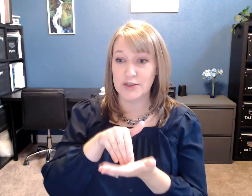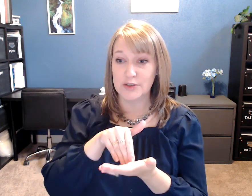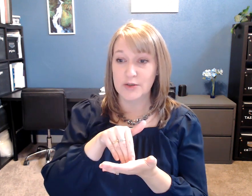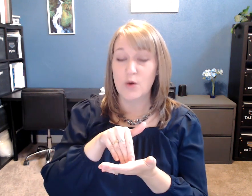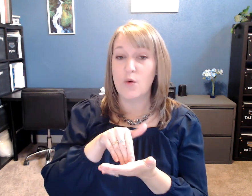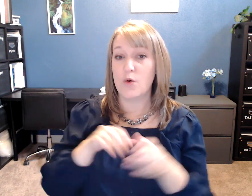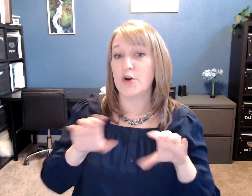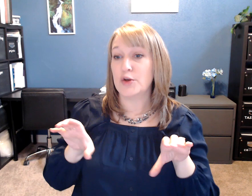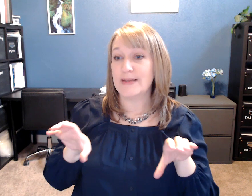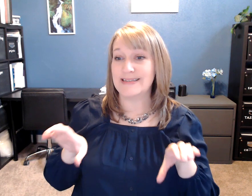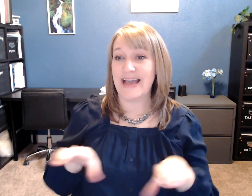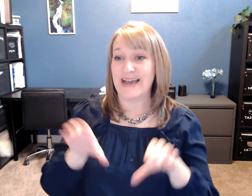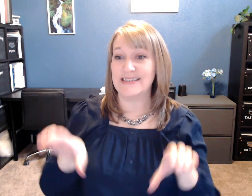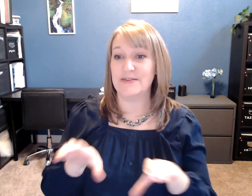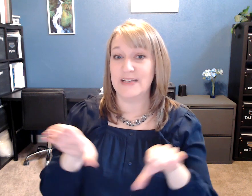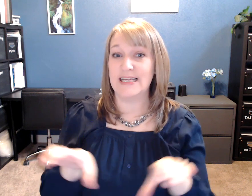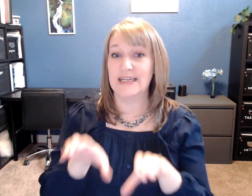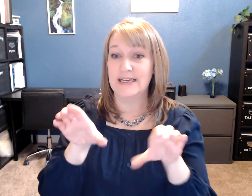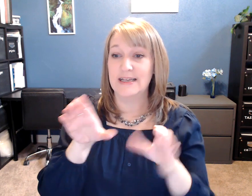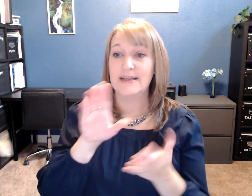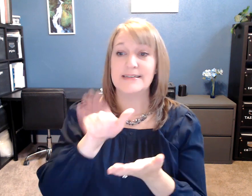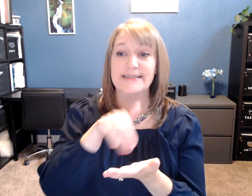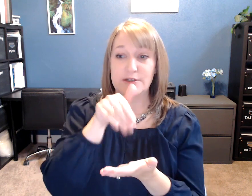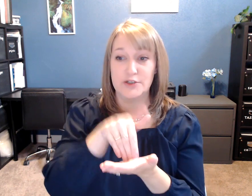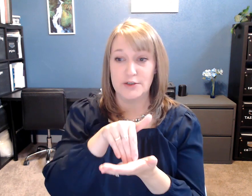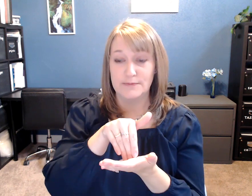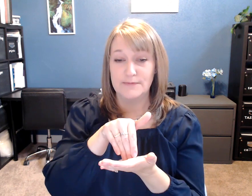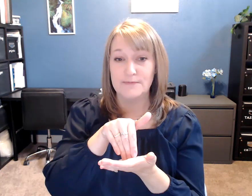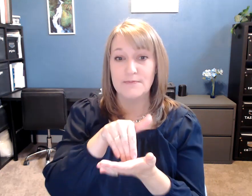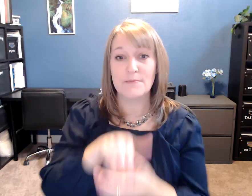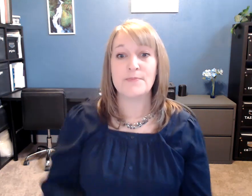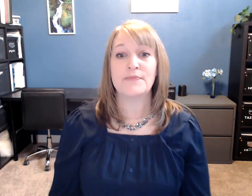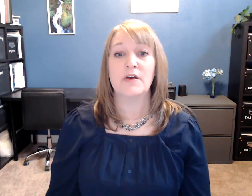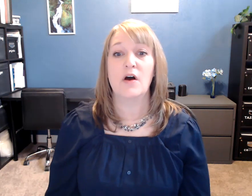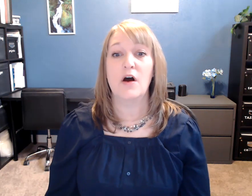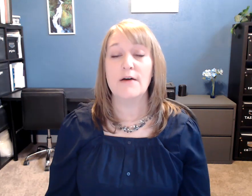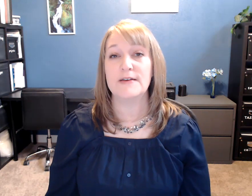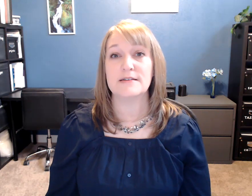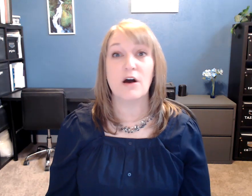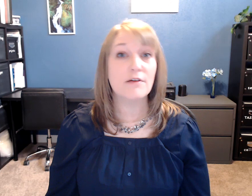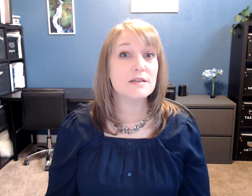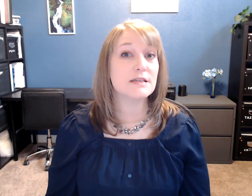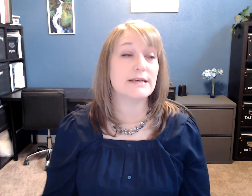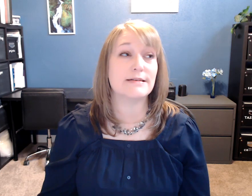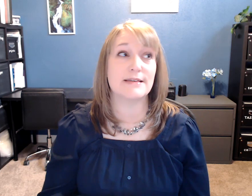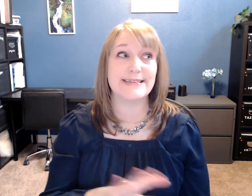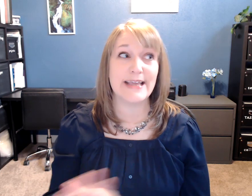center, or you may see activity center. Office. Office is the